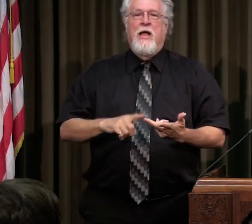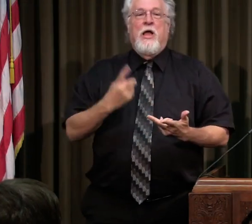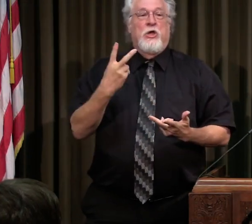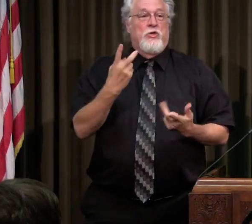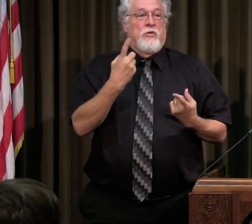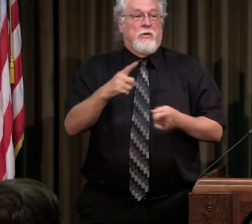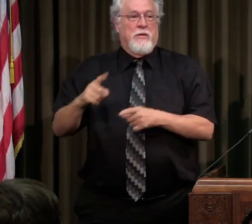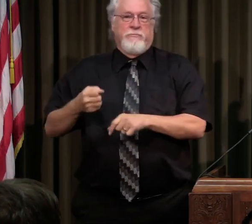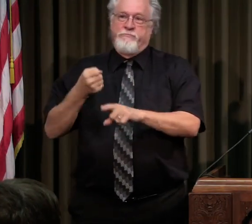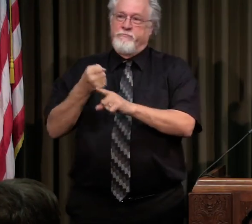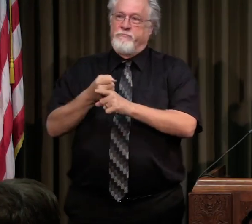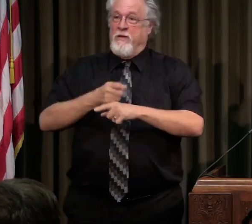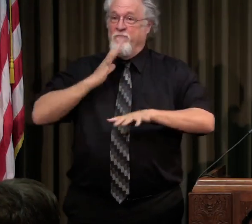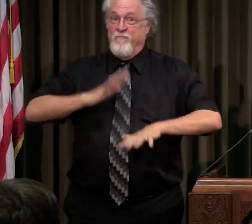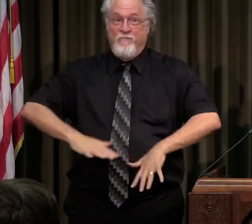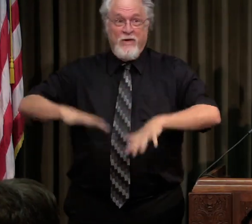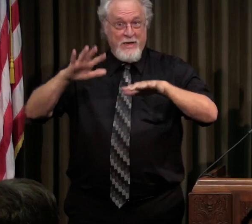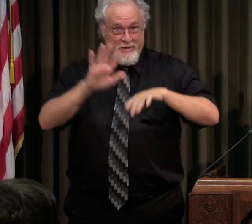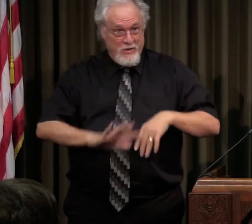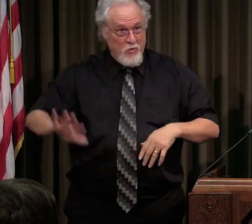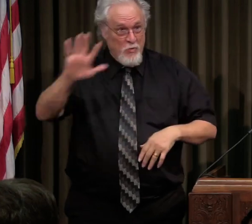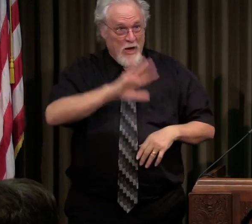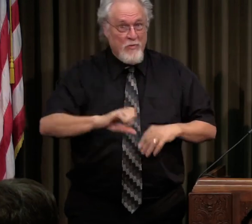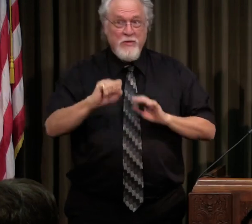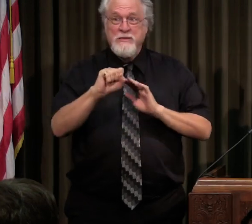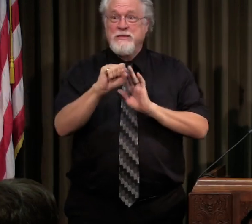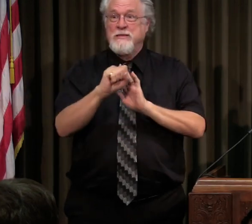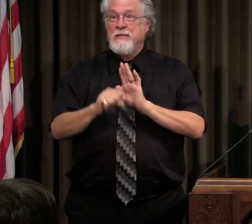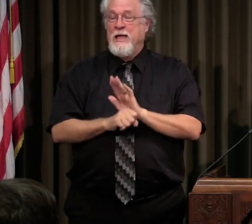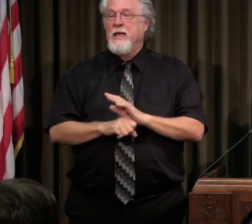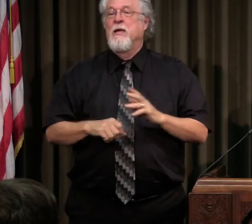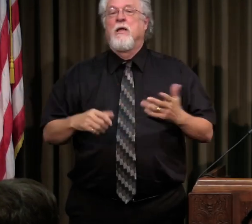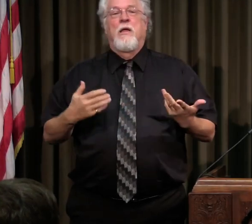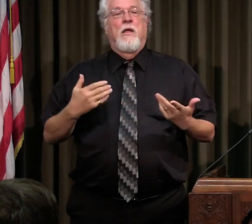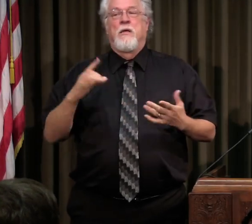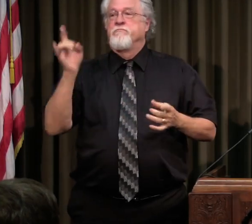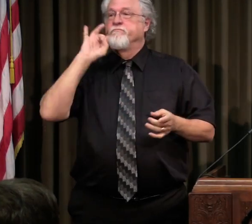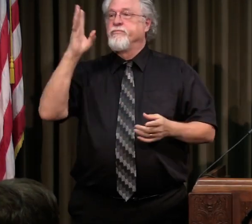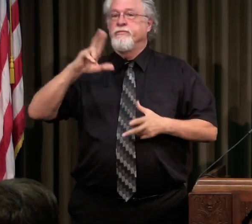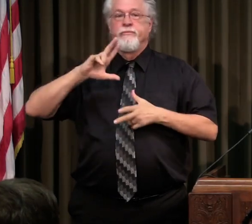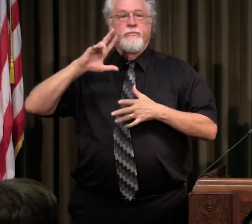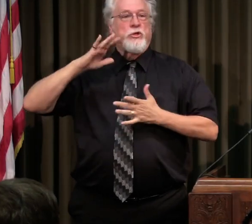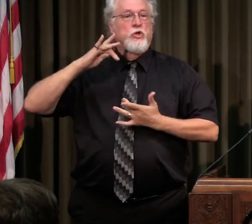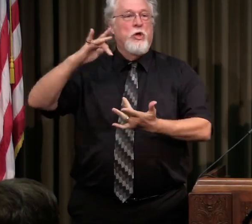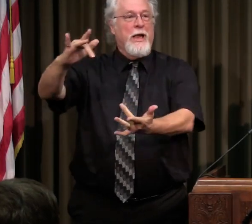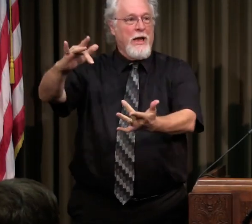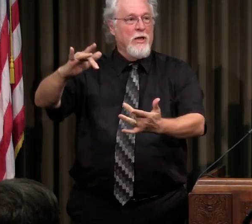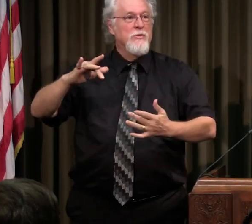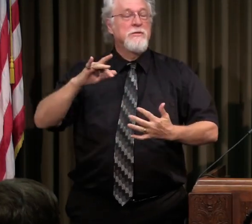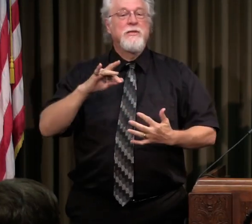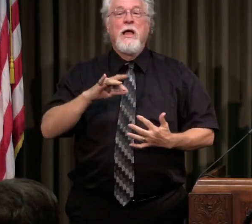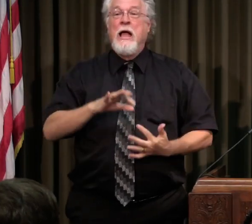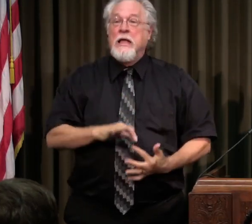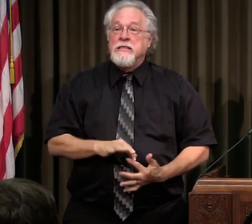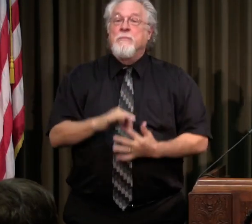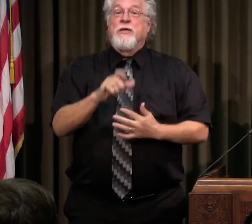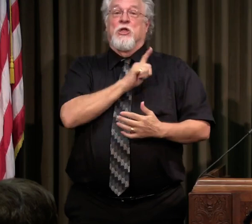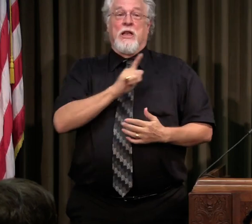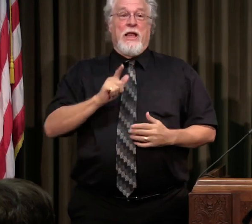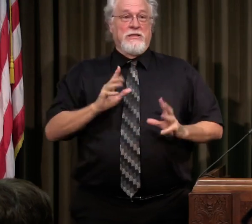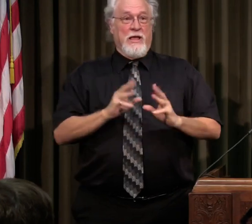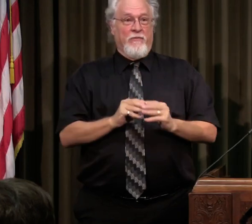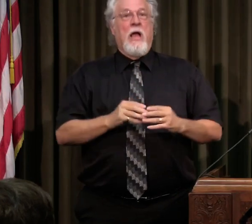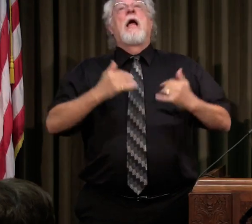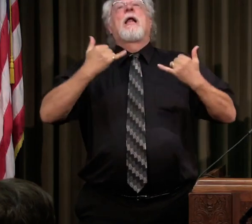of severe flooding across the state. We've had devastating tornadoes, a special legislative session, and now we're